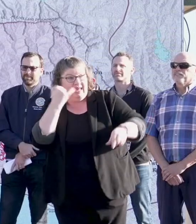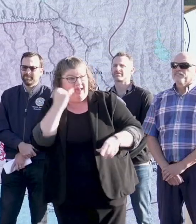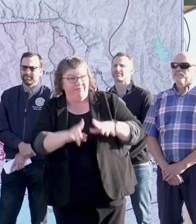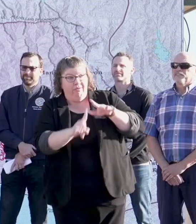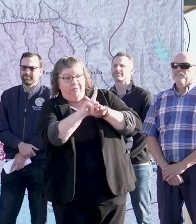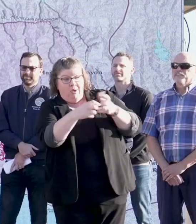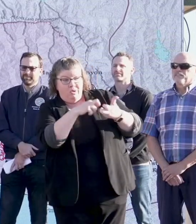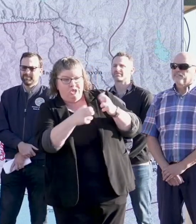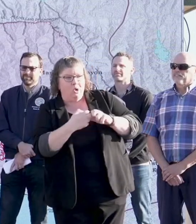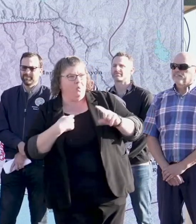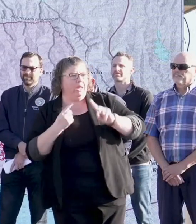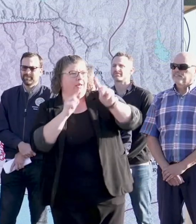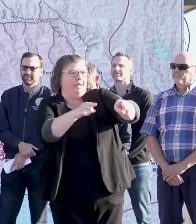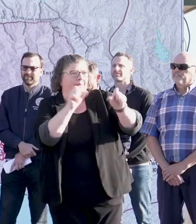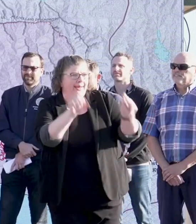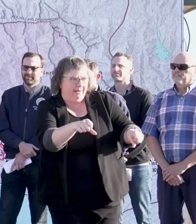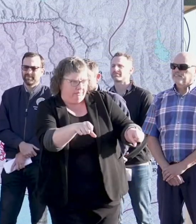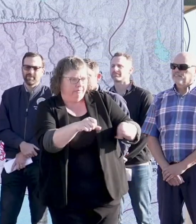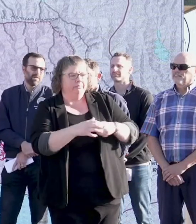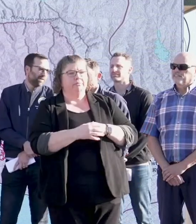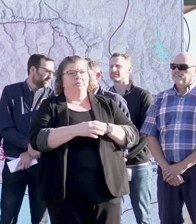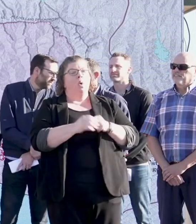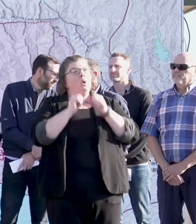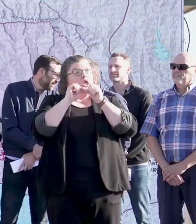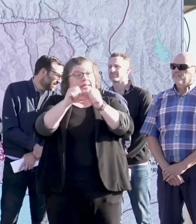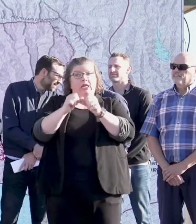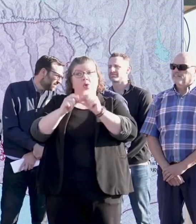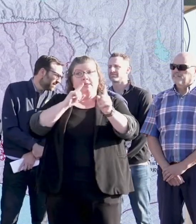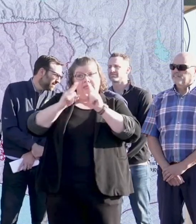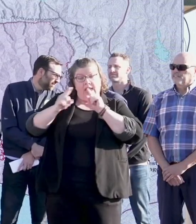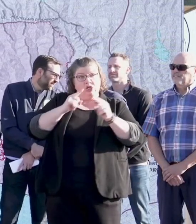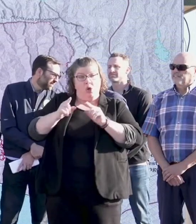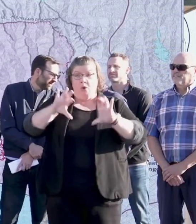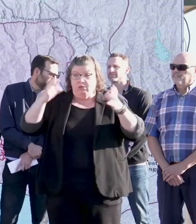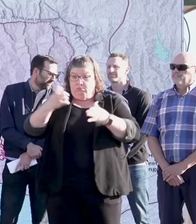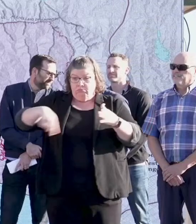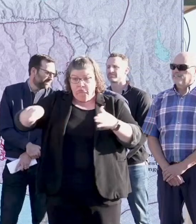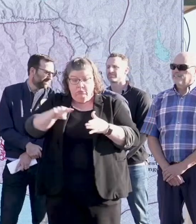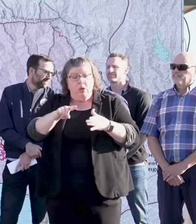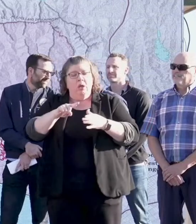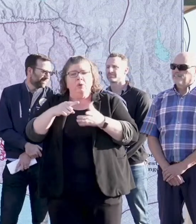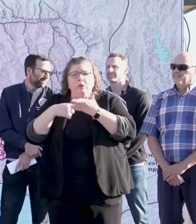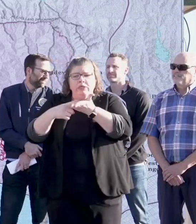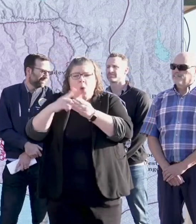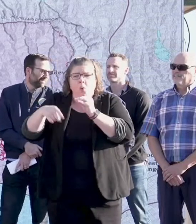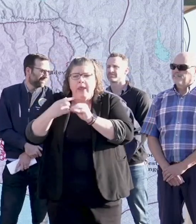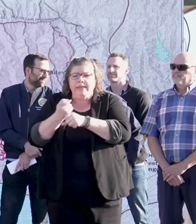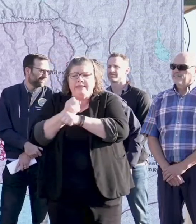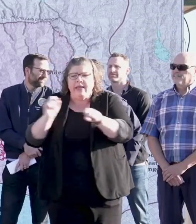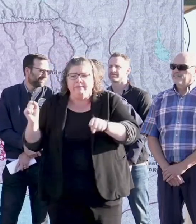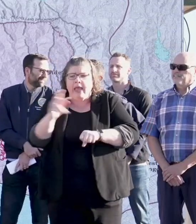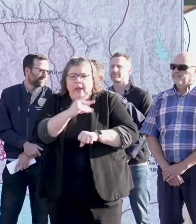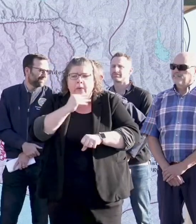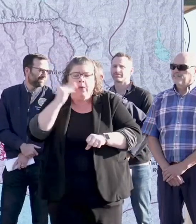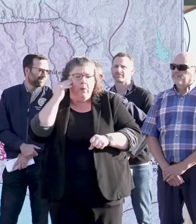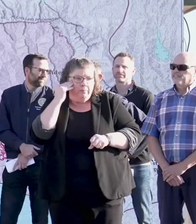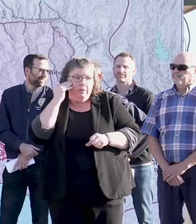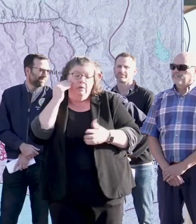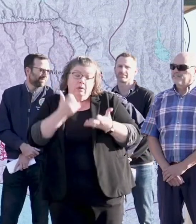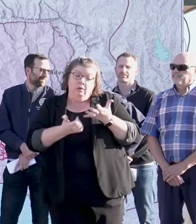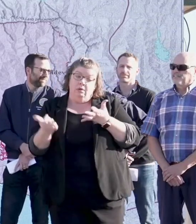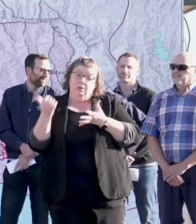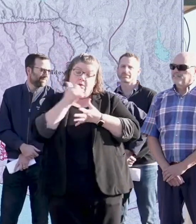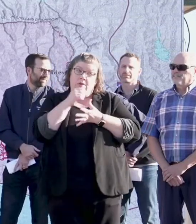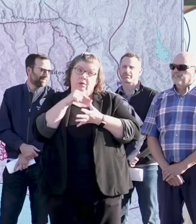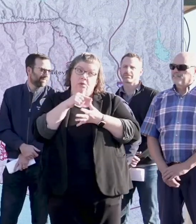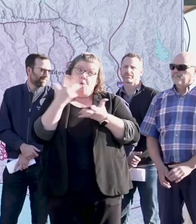arise. We are continuing to have discussions with the Unified Command to assess when it will be safe for residents to return. Your safety remains our top